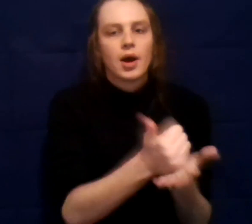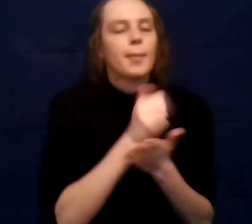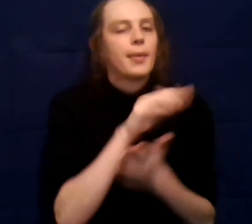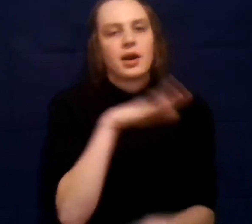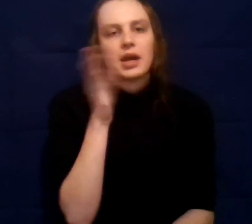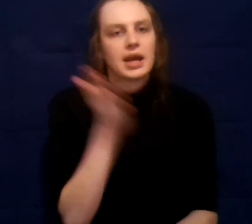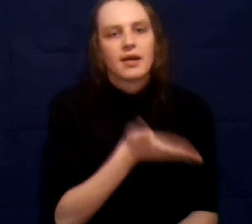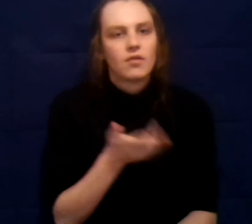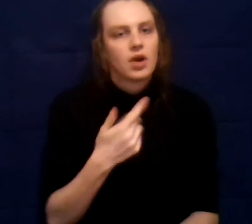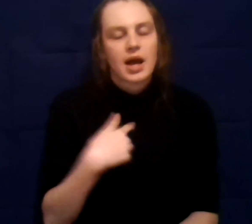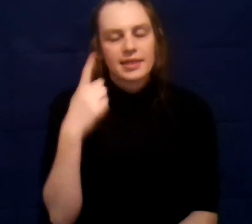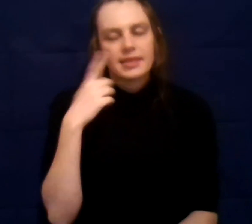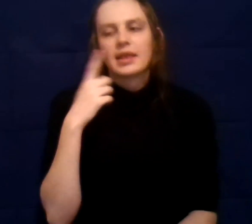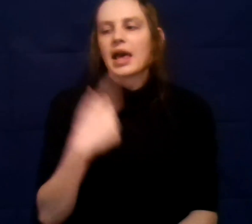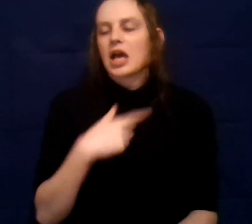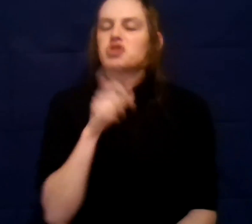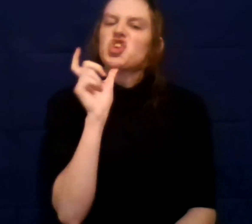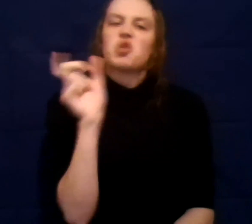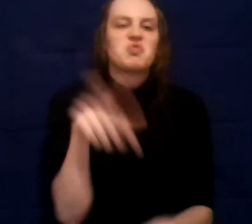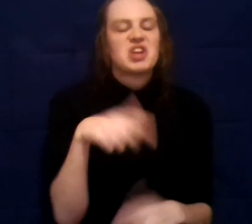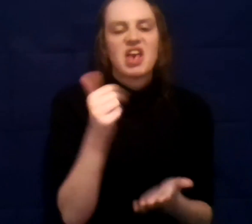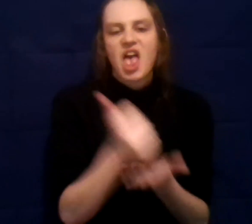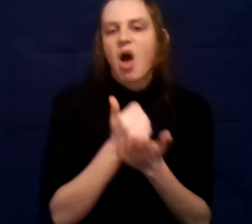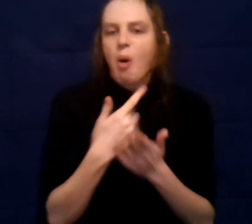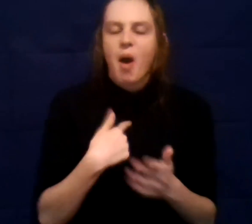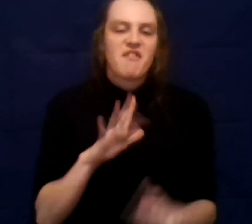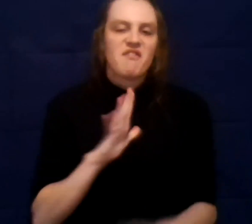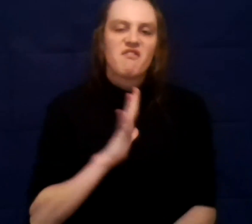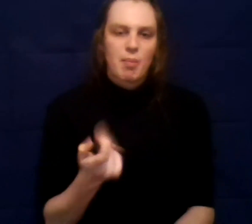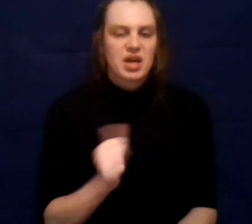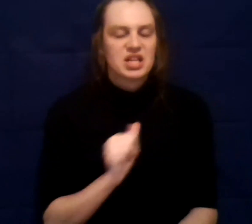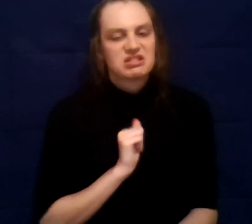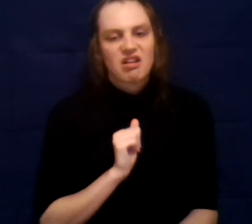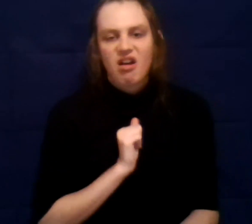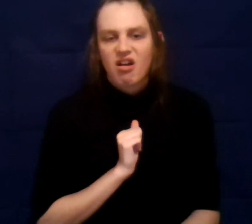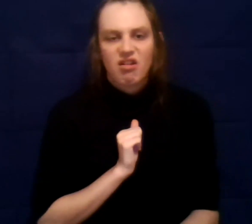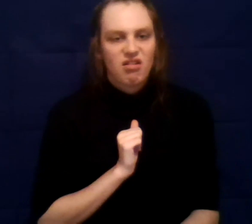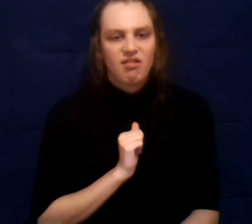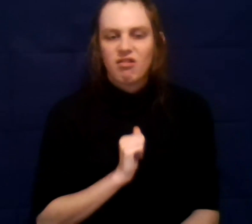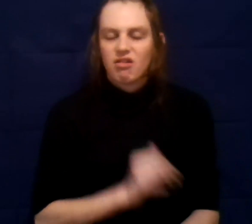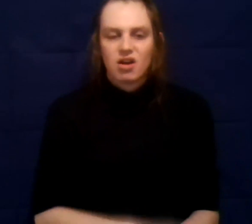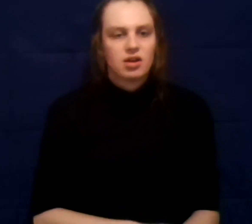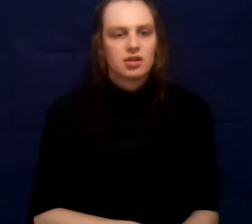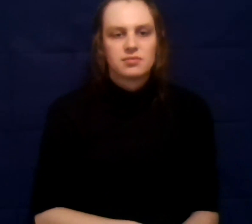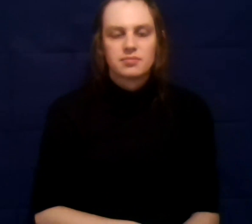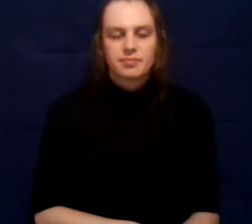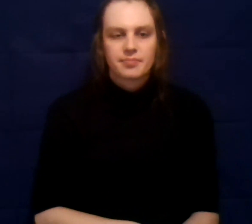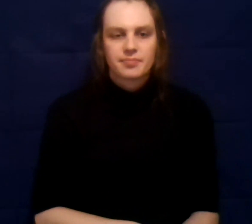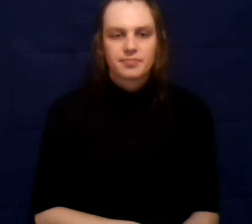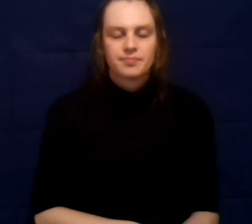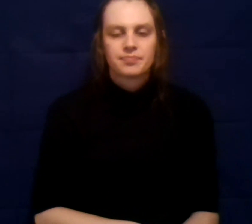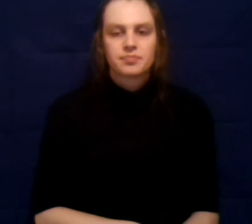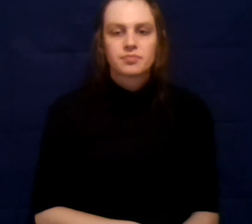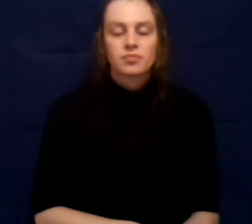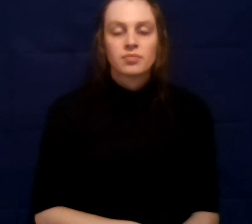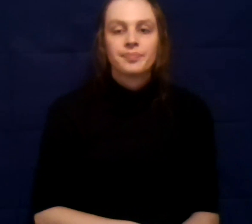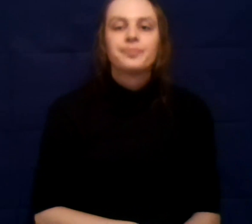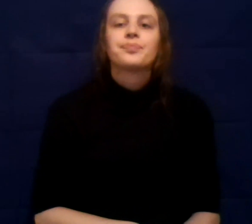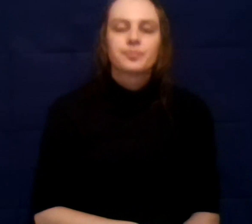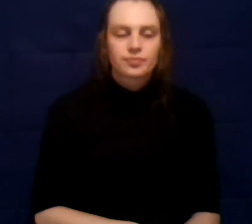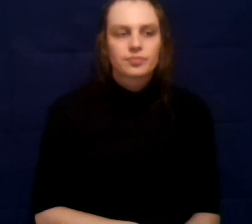woman show and that was it, and I can solve things on my own. um and so they put me